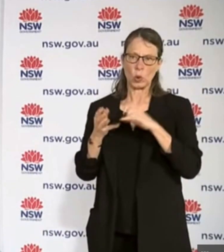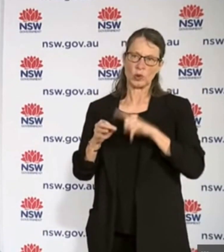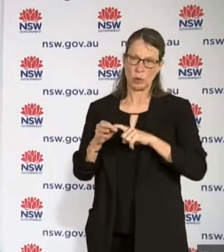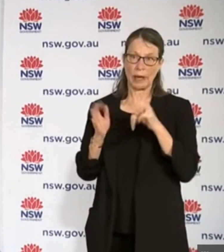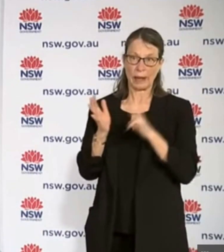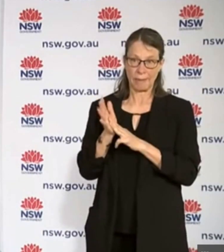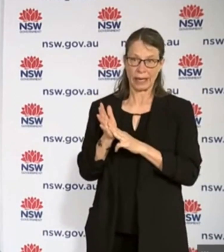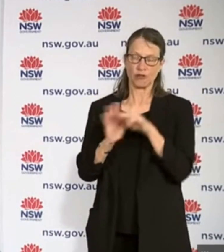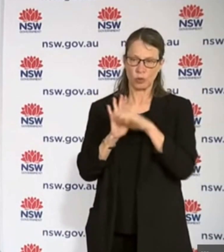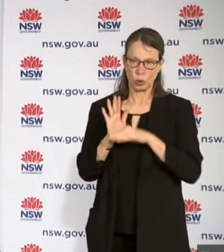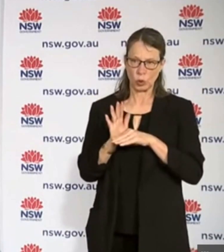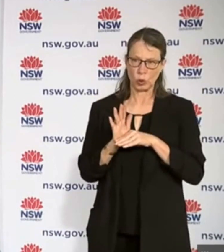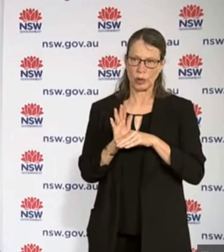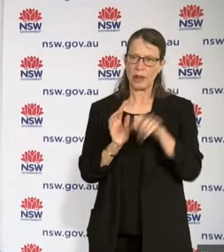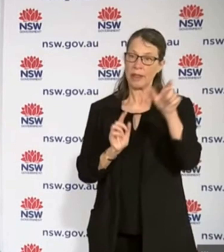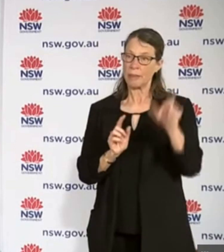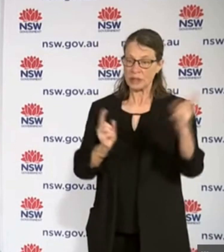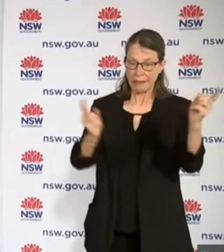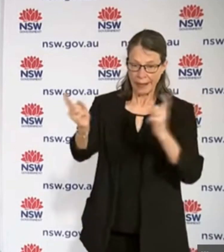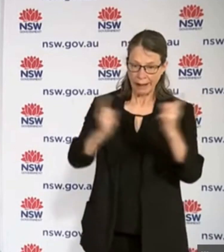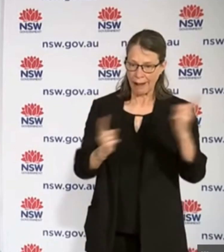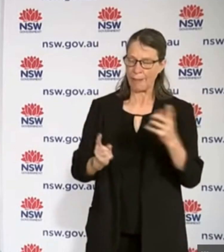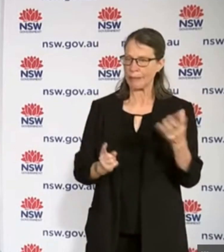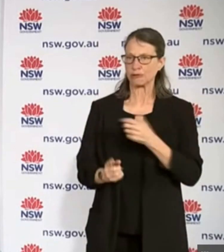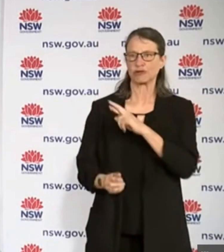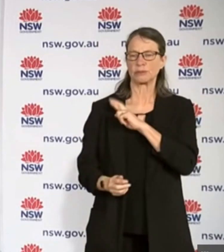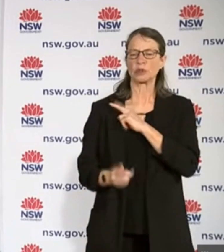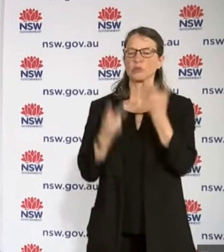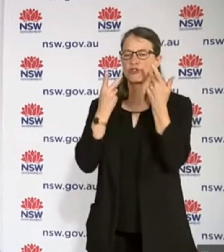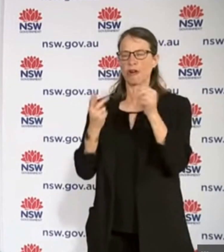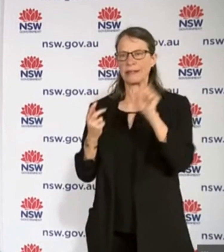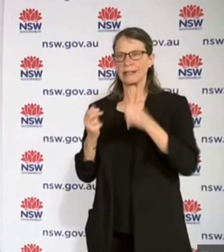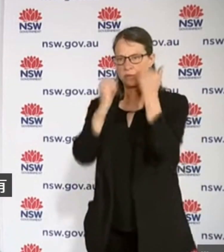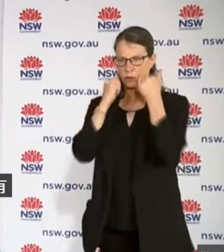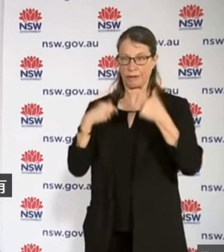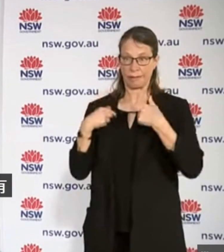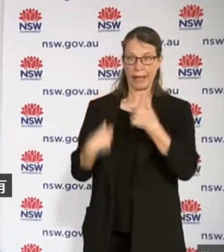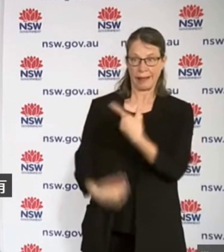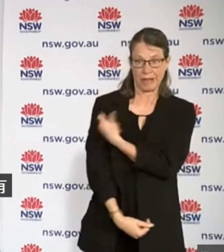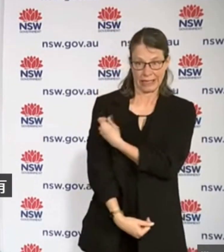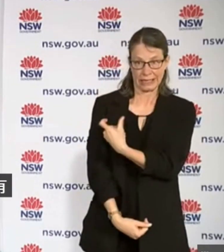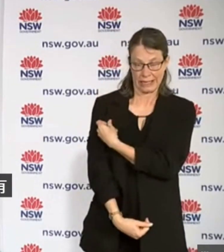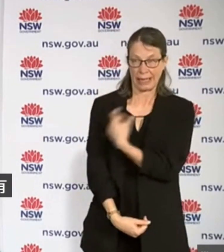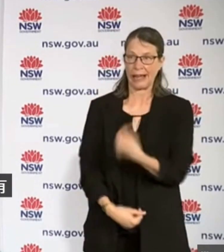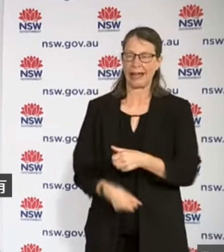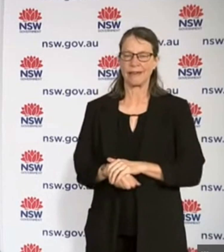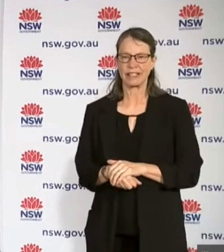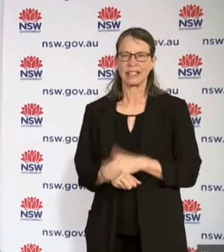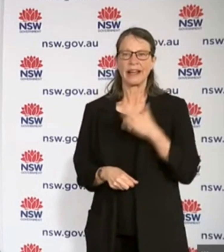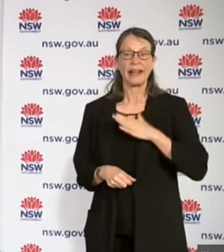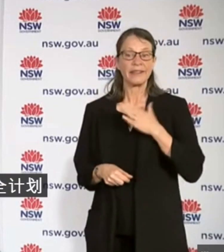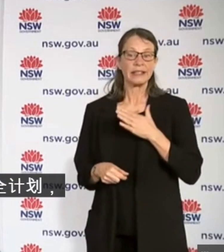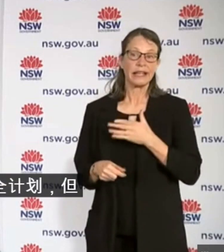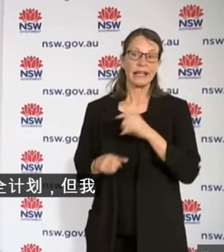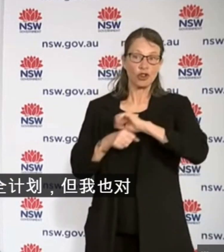that they're vaccinated, that the penalties we had in place still stand, and most businesses had outstanding COVID safety plans which they stuck